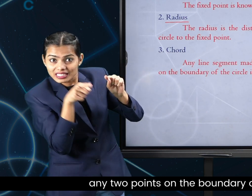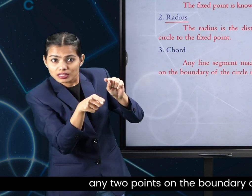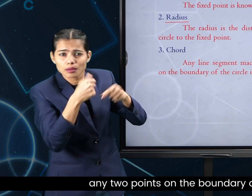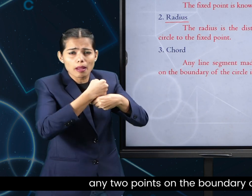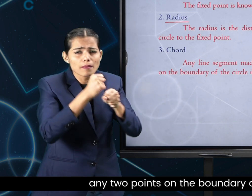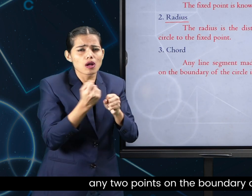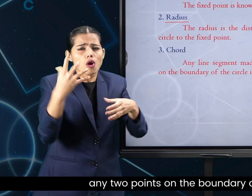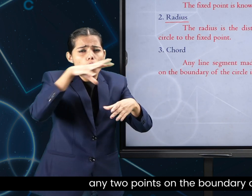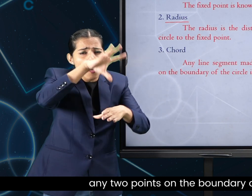chord.